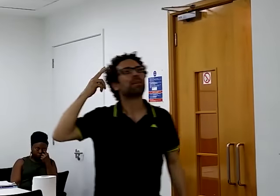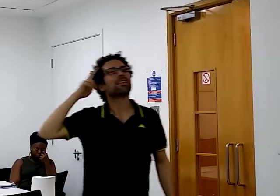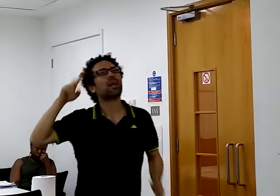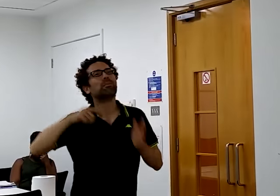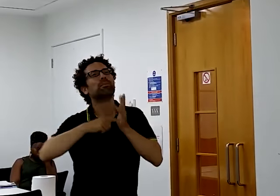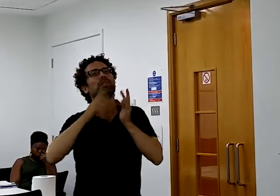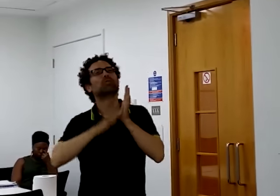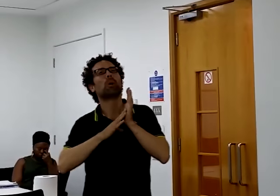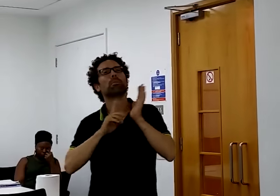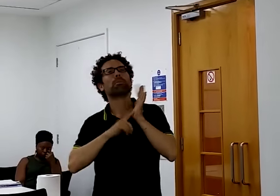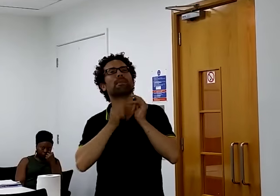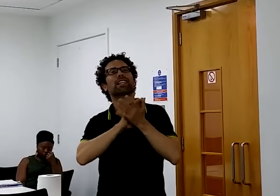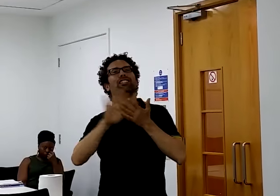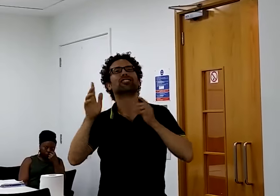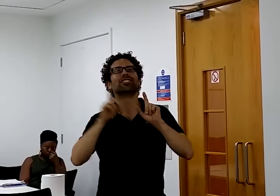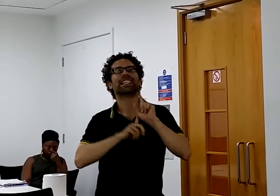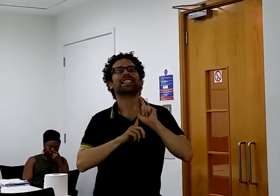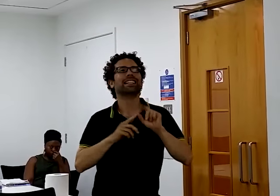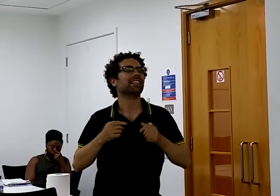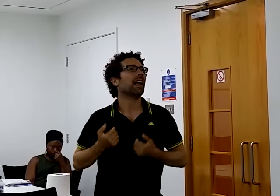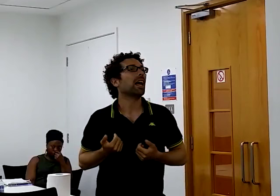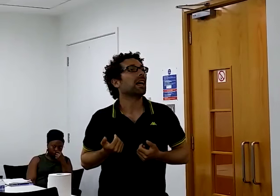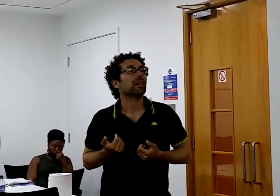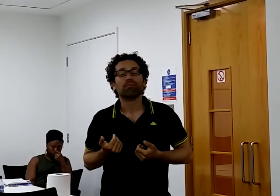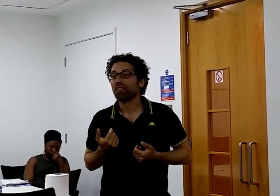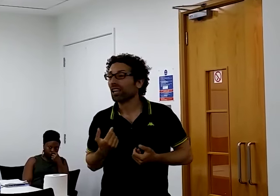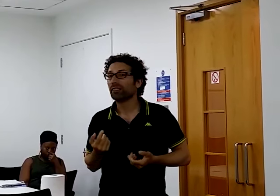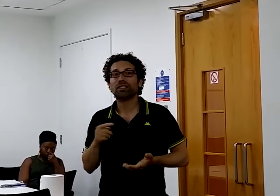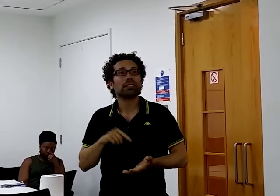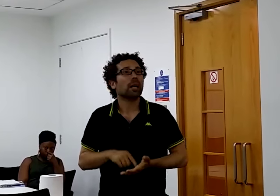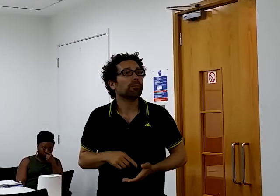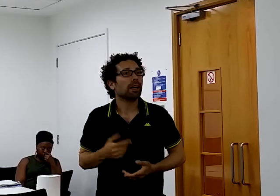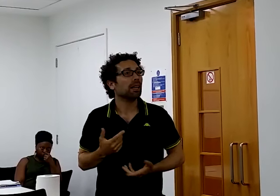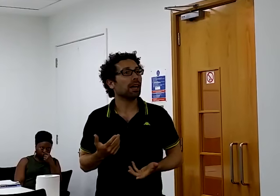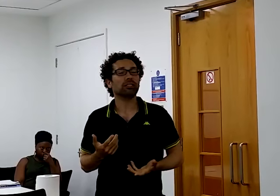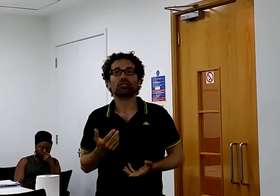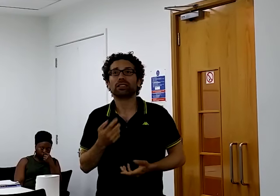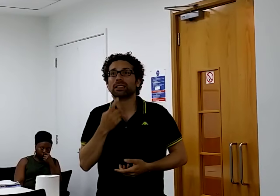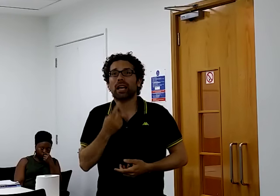Hi everyone, hello. My name is Tom Lychee.